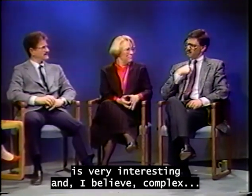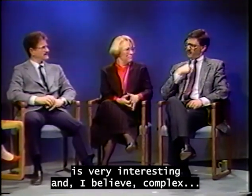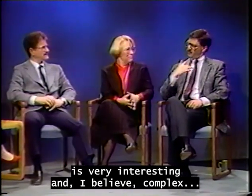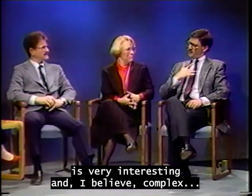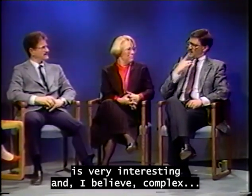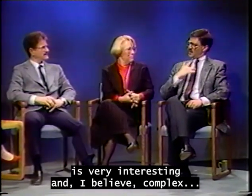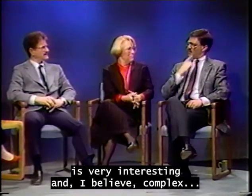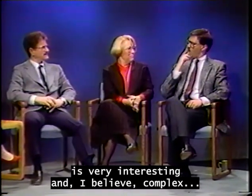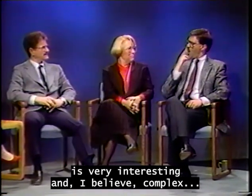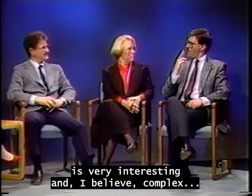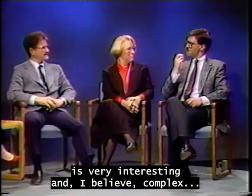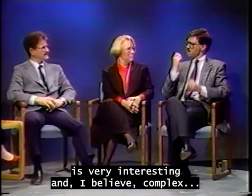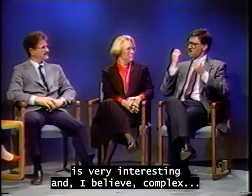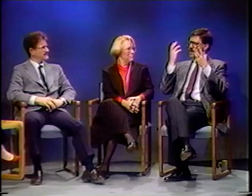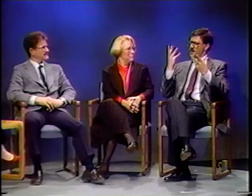believe complex,